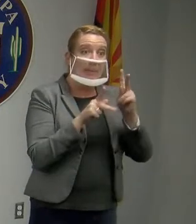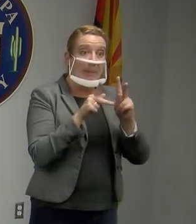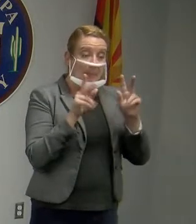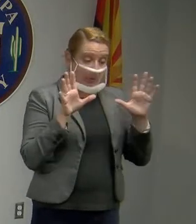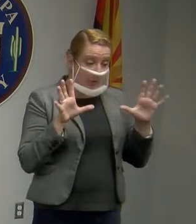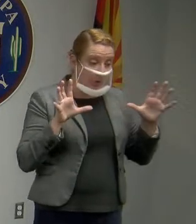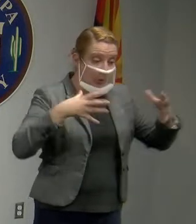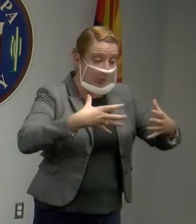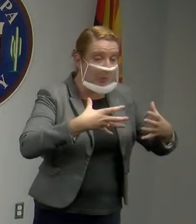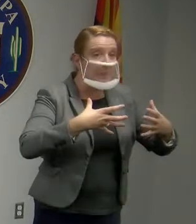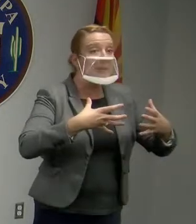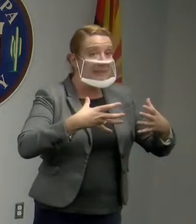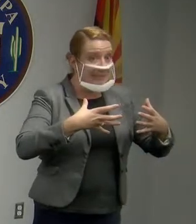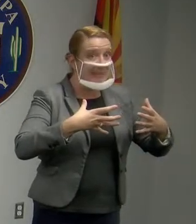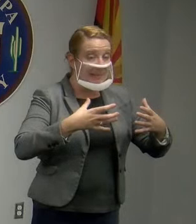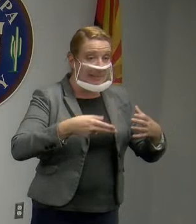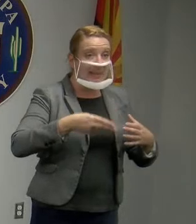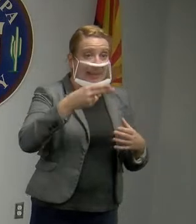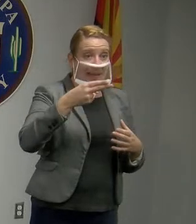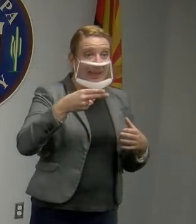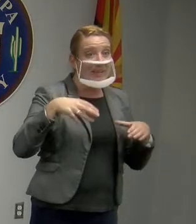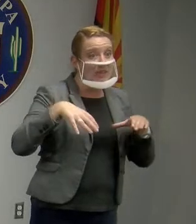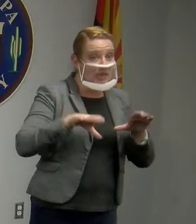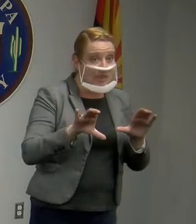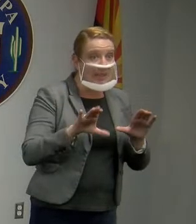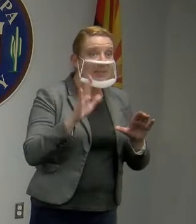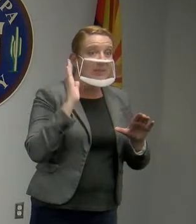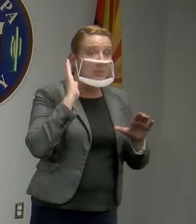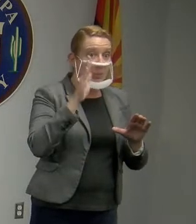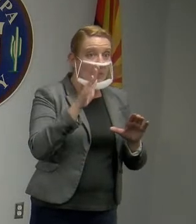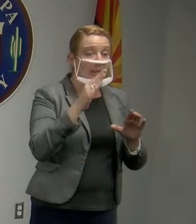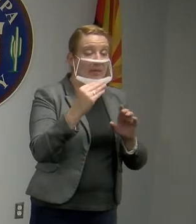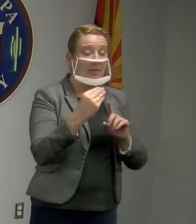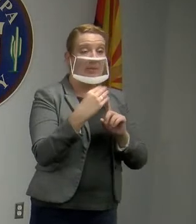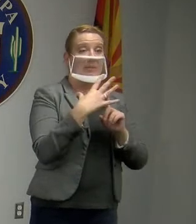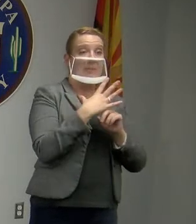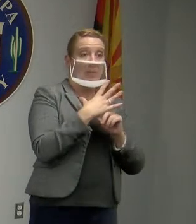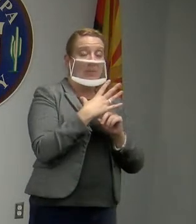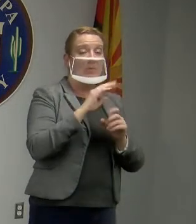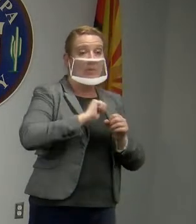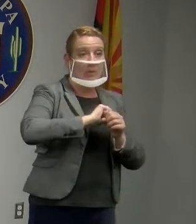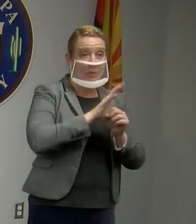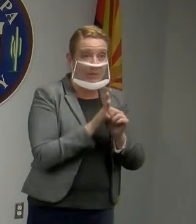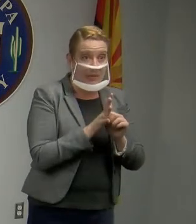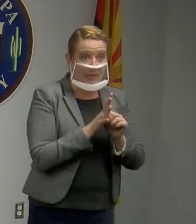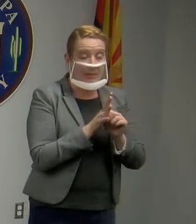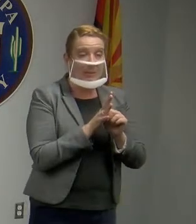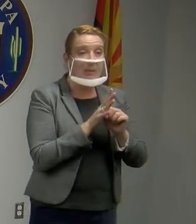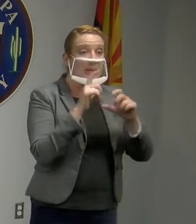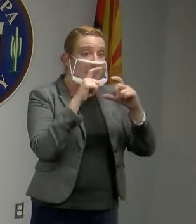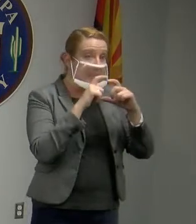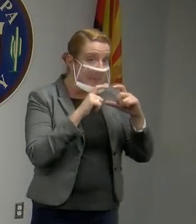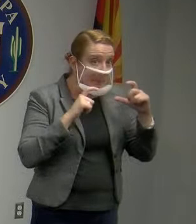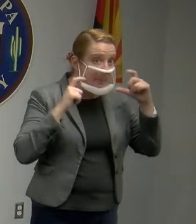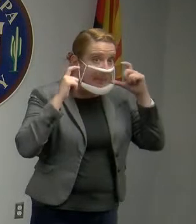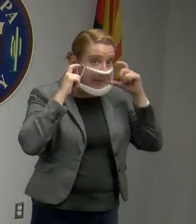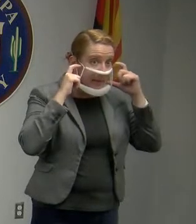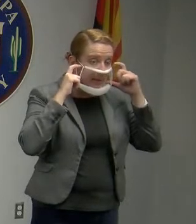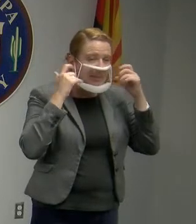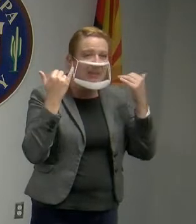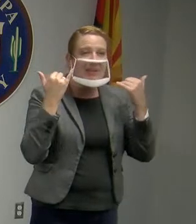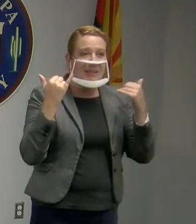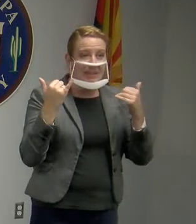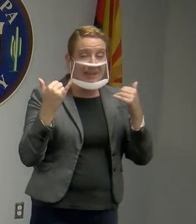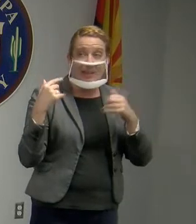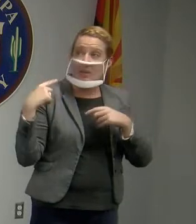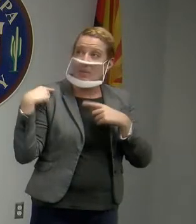there is a high likelihood that you will be exposed to COVID-19. Wearing a mask, we've gotten much more evidence even